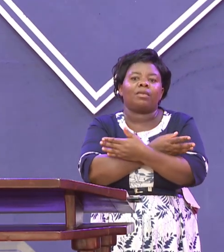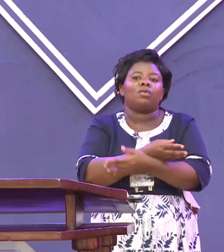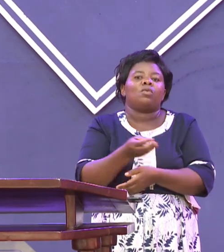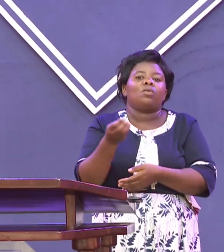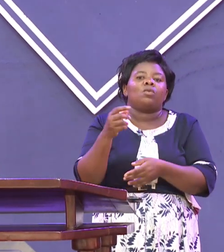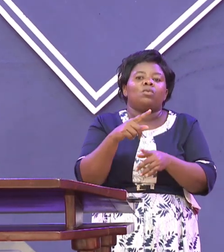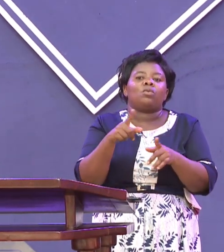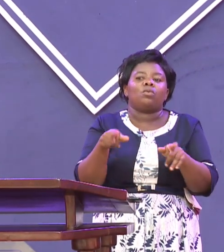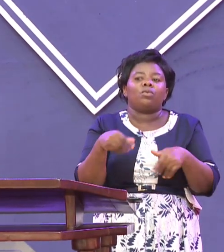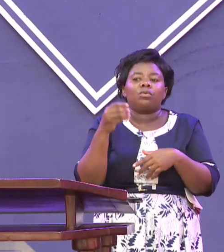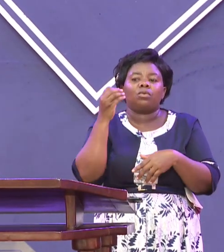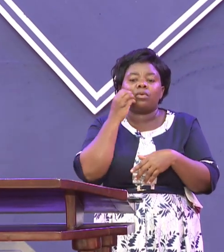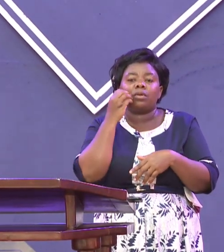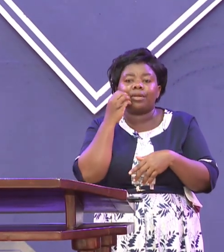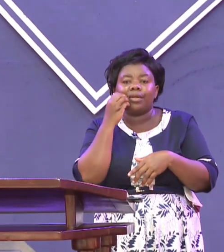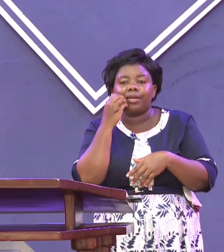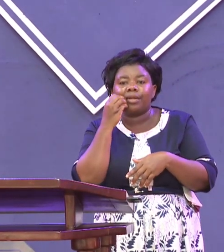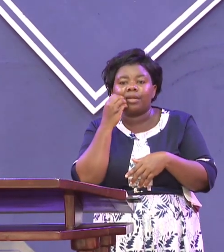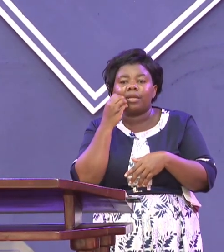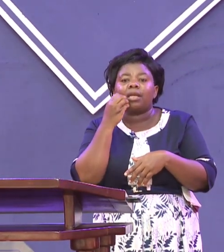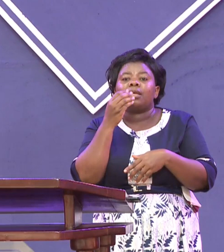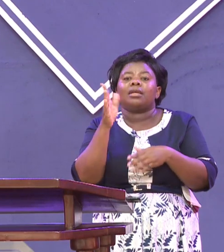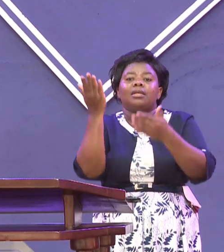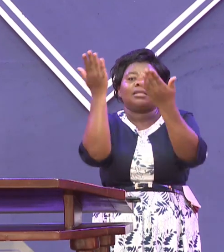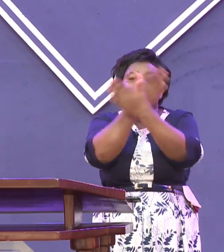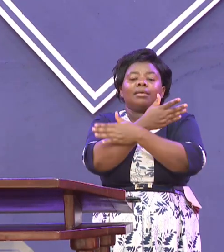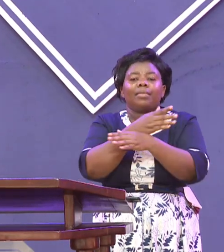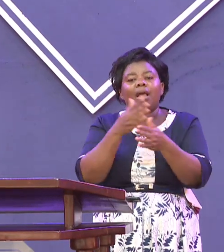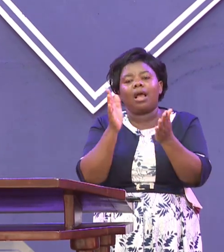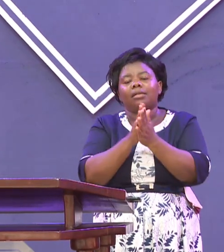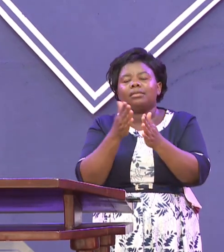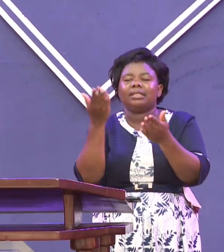Emu ey'omukyera mugimanyi enzikiza beetandise okwata.